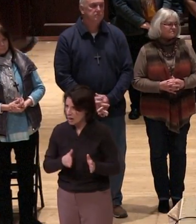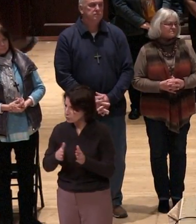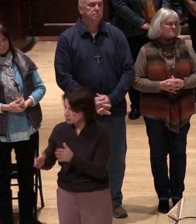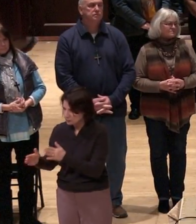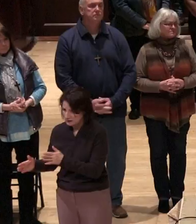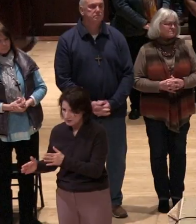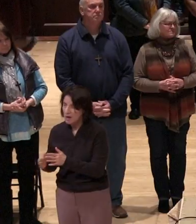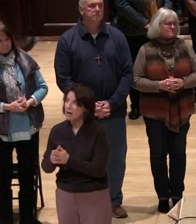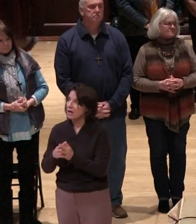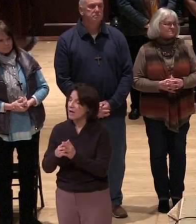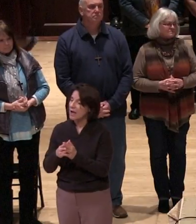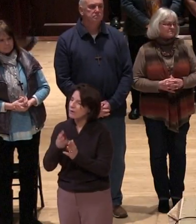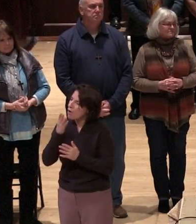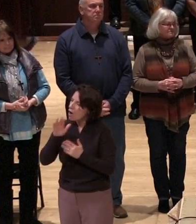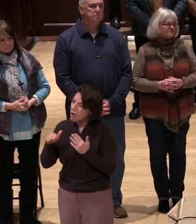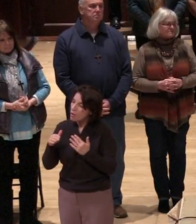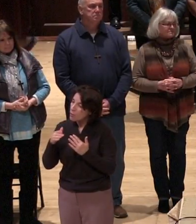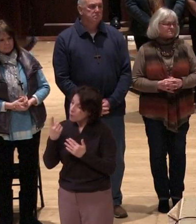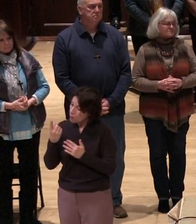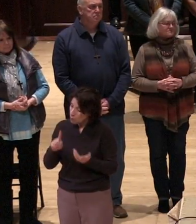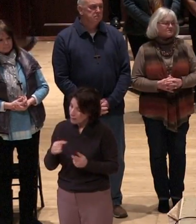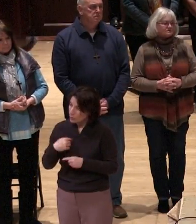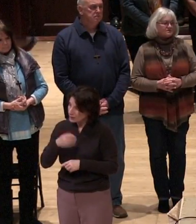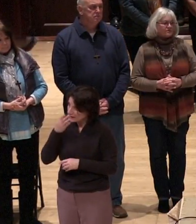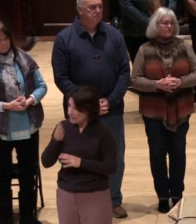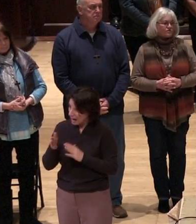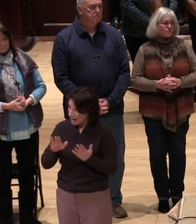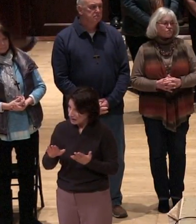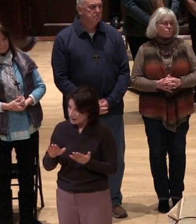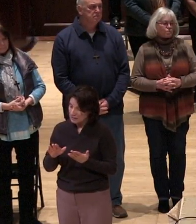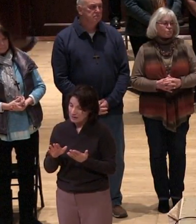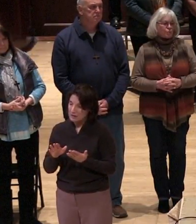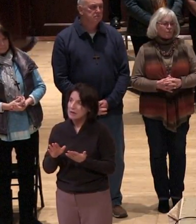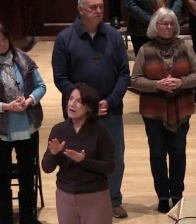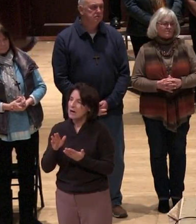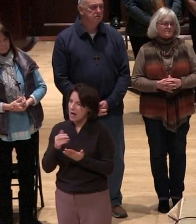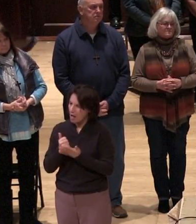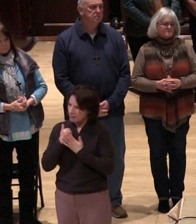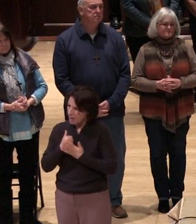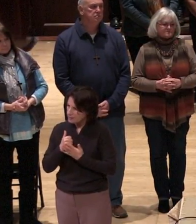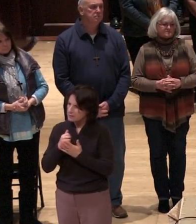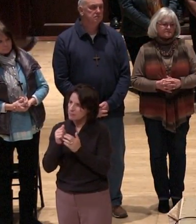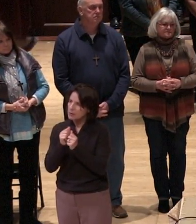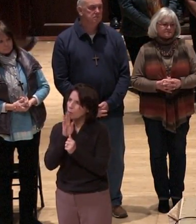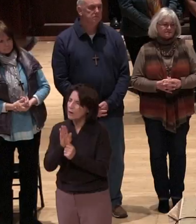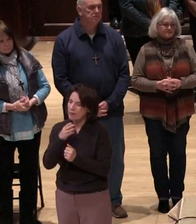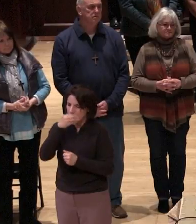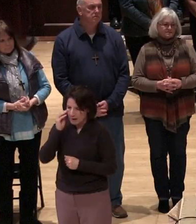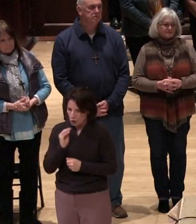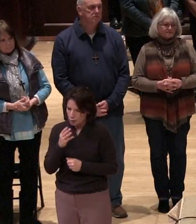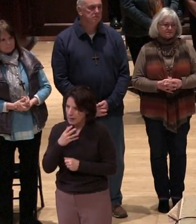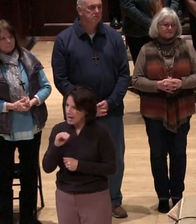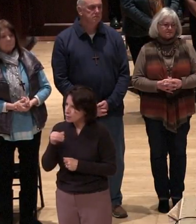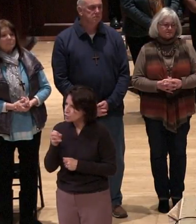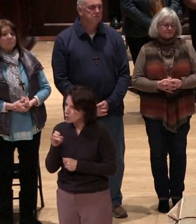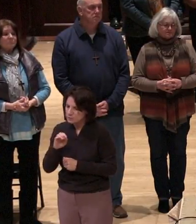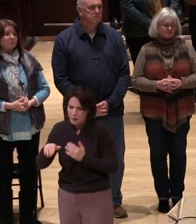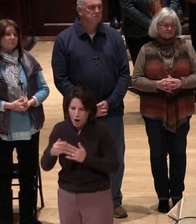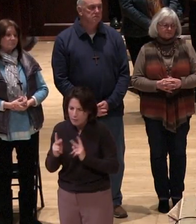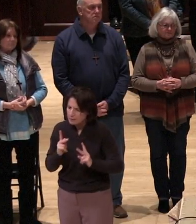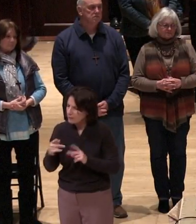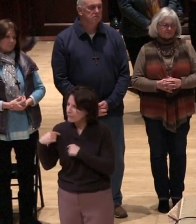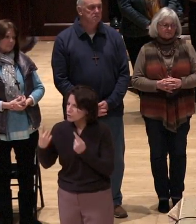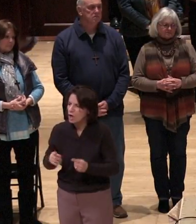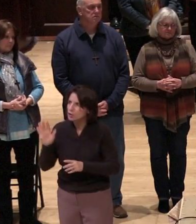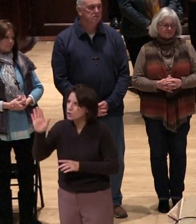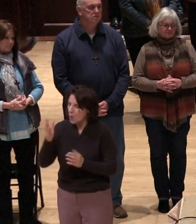when we die, save us a place with Mary and Joseph, and prophets, and all the people that have done your will. We will praise you in union with